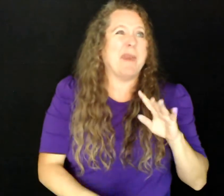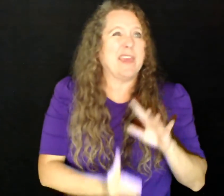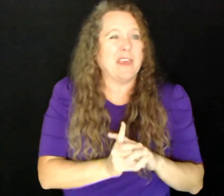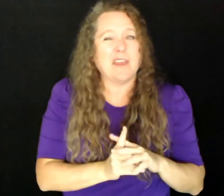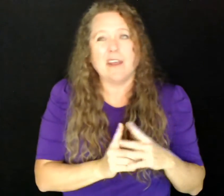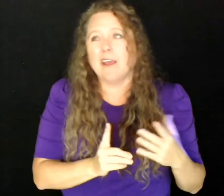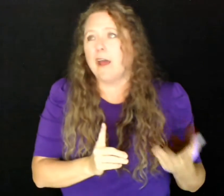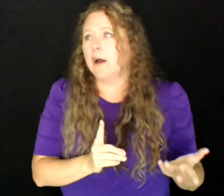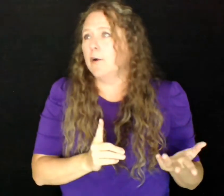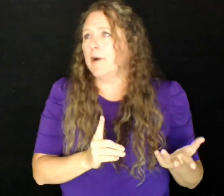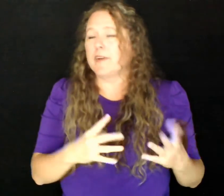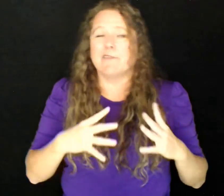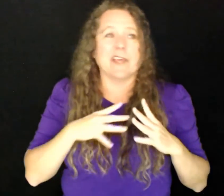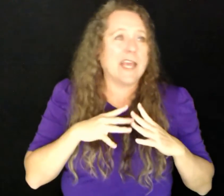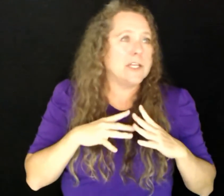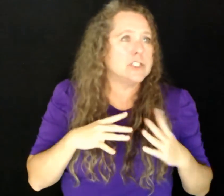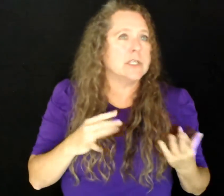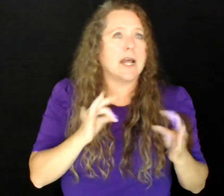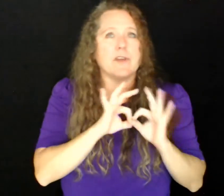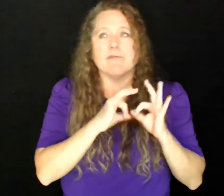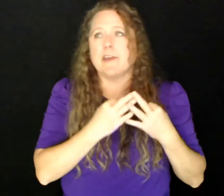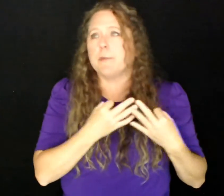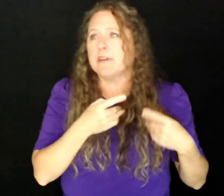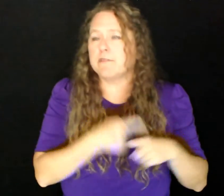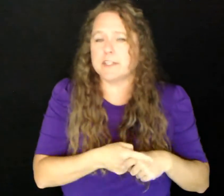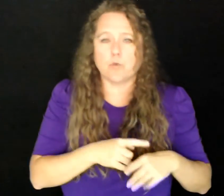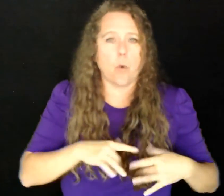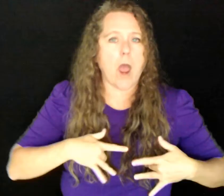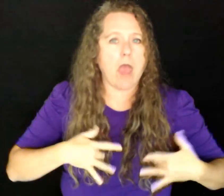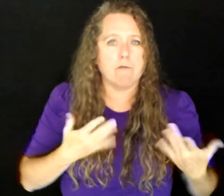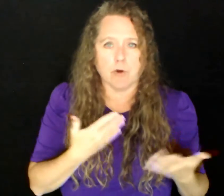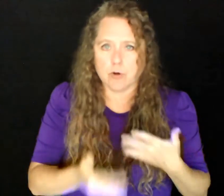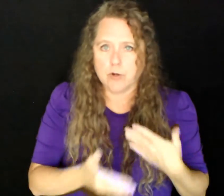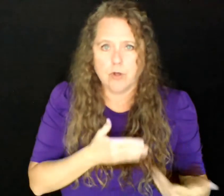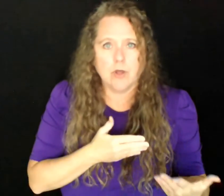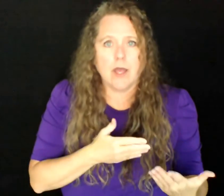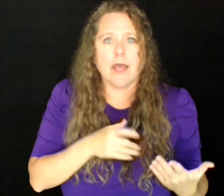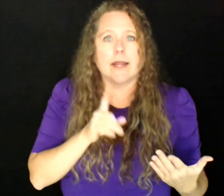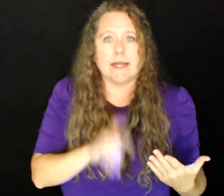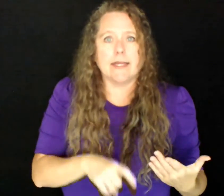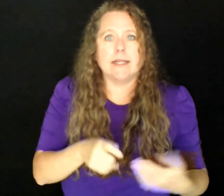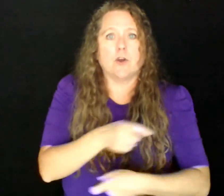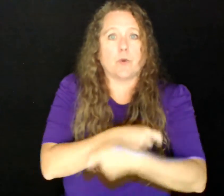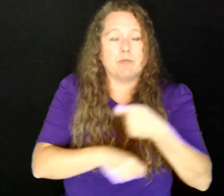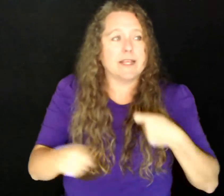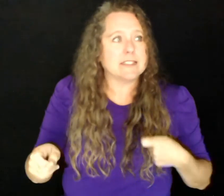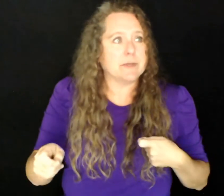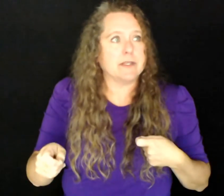make it. I've got vacation, I've got family events, whatever, and I need a replacement.